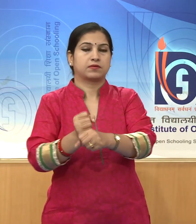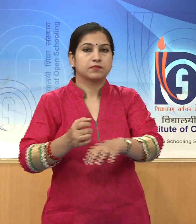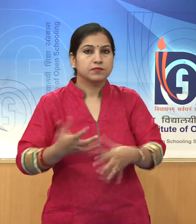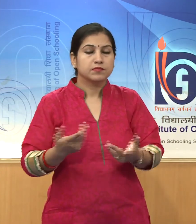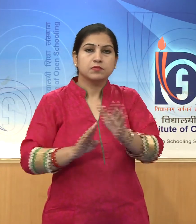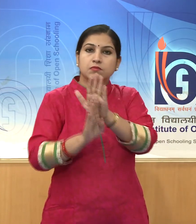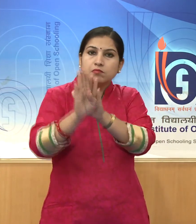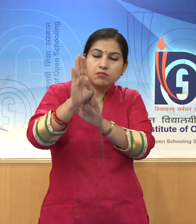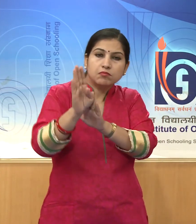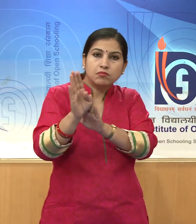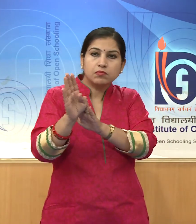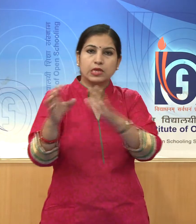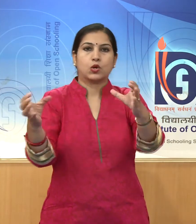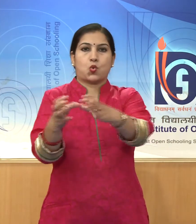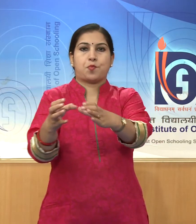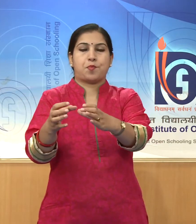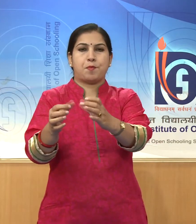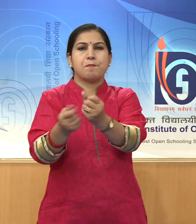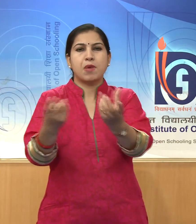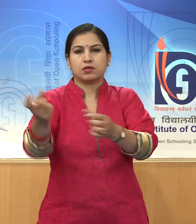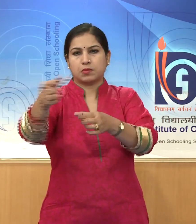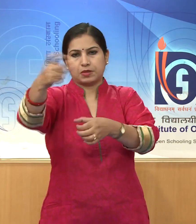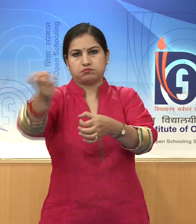Progressive Artists Group in